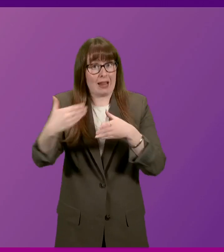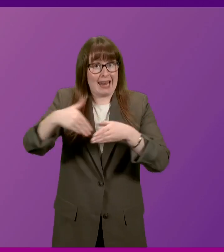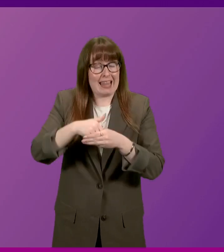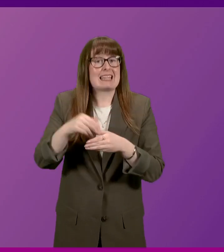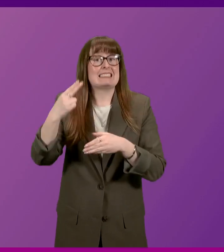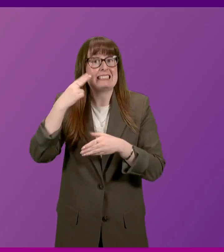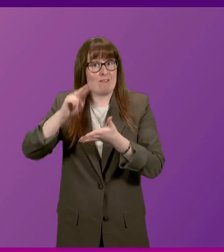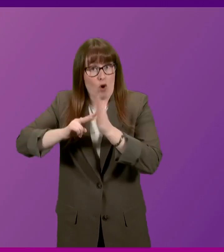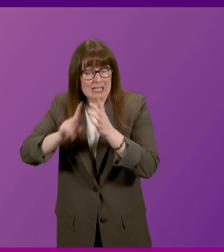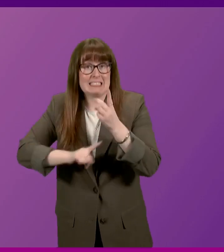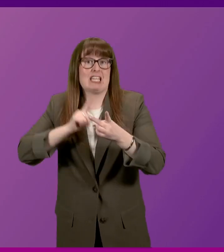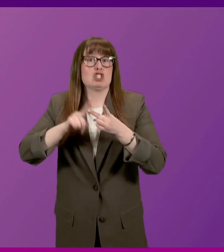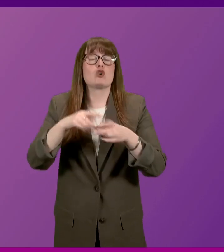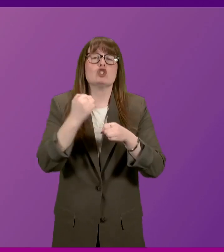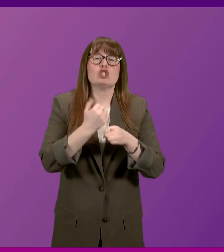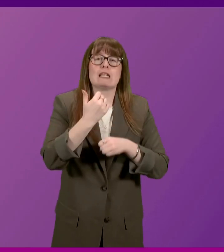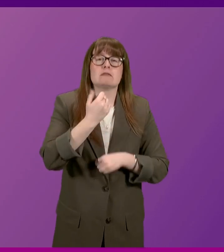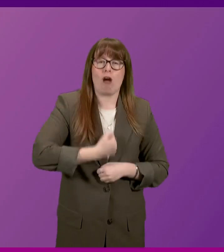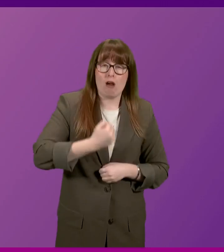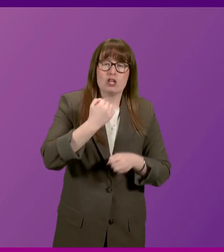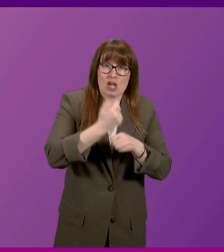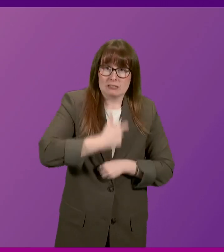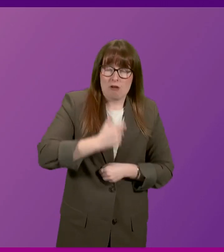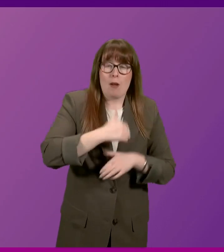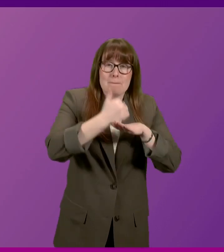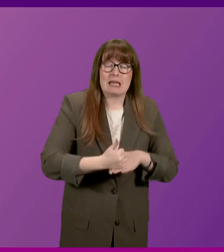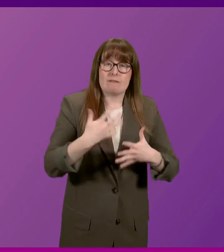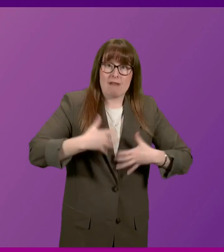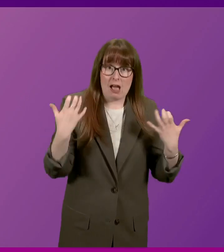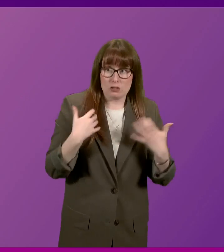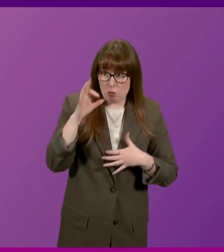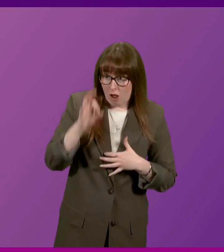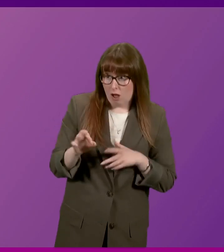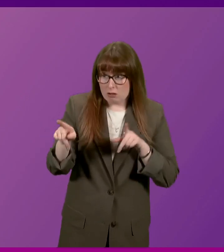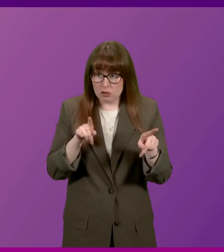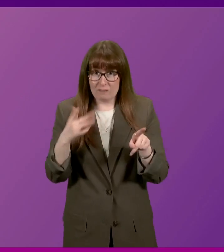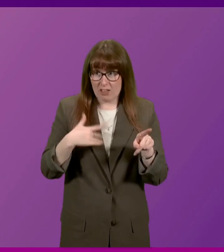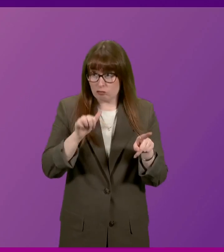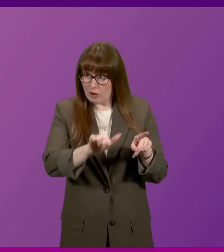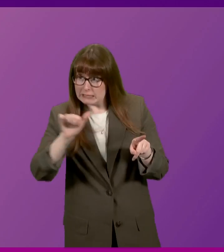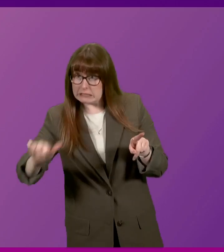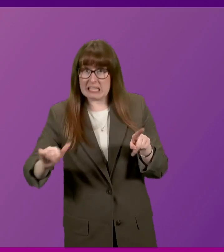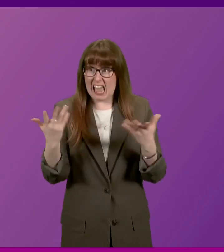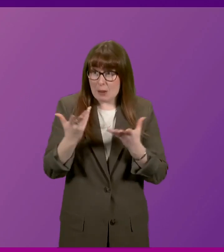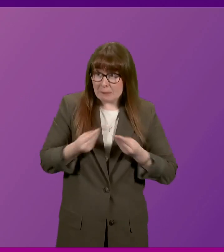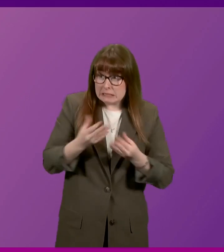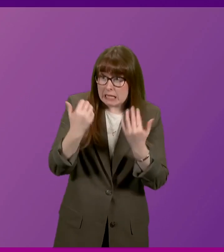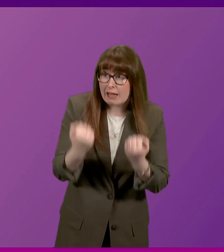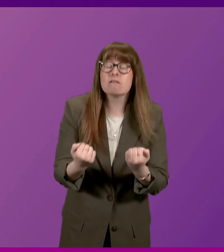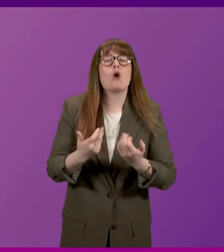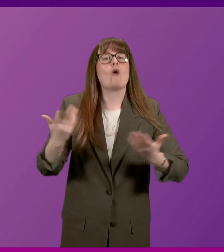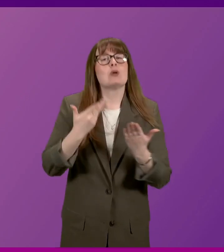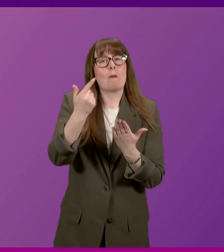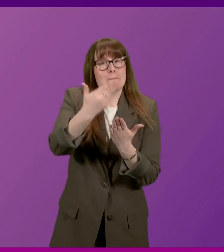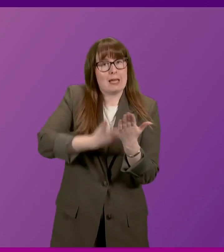and the gender-based violence field. So we sense-checked our findings with them. Does this resonate? Is there anything that we're missing? And we've obviously got our page of